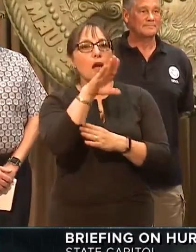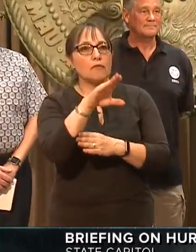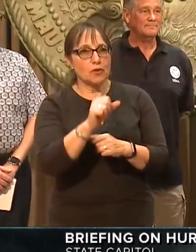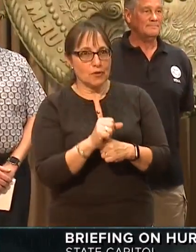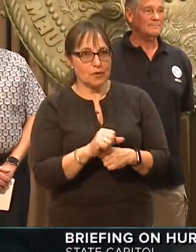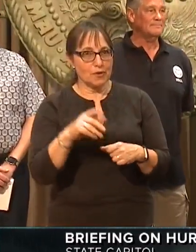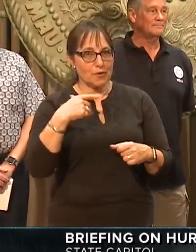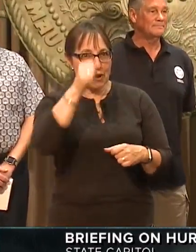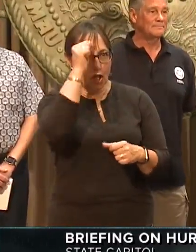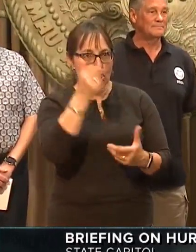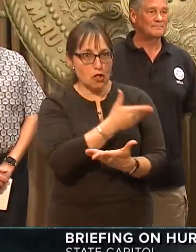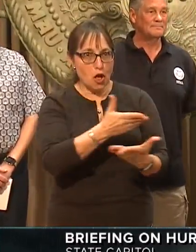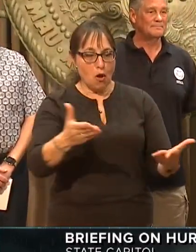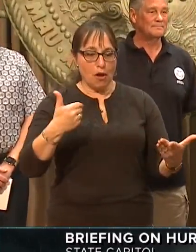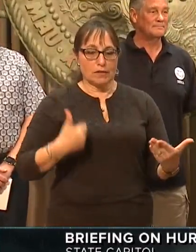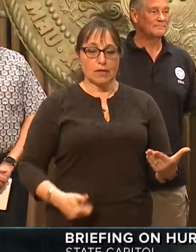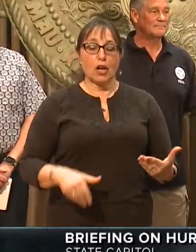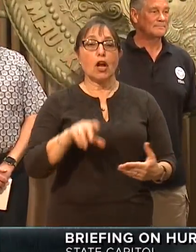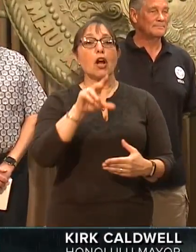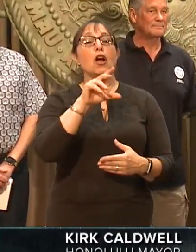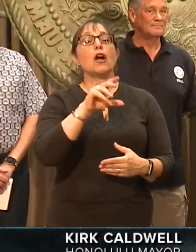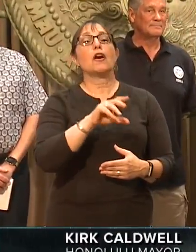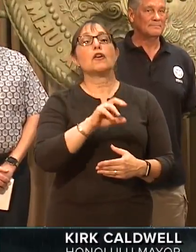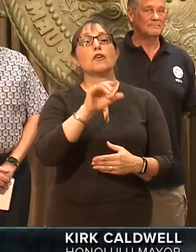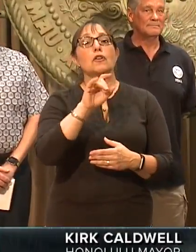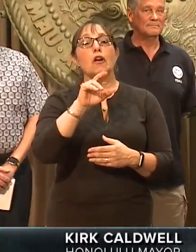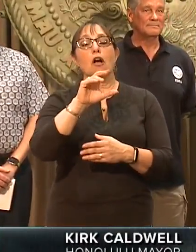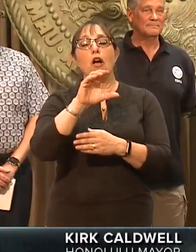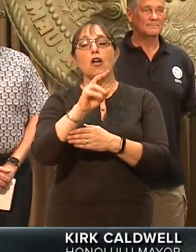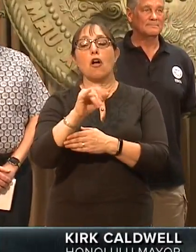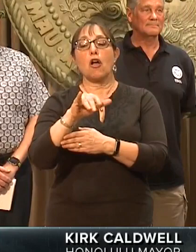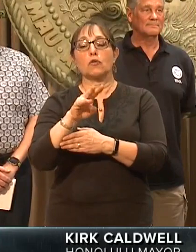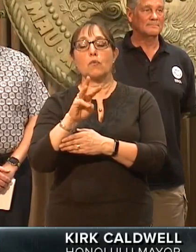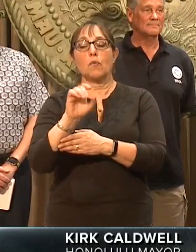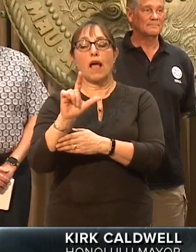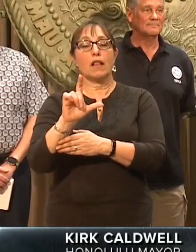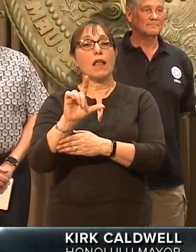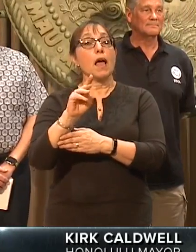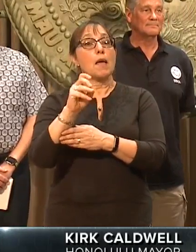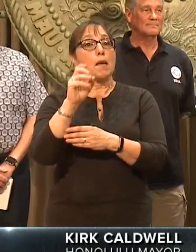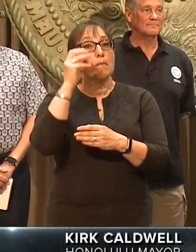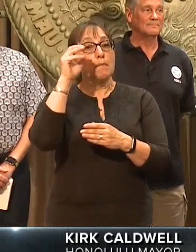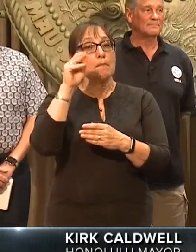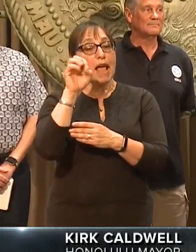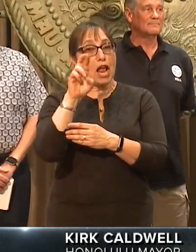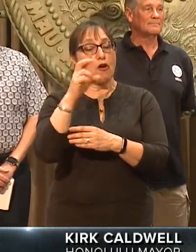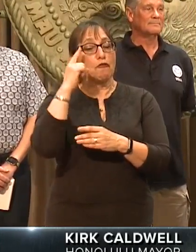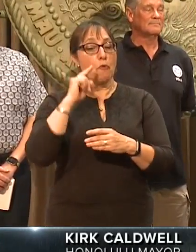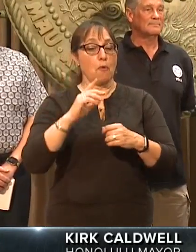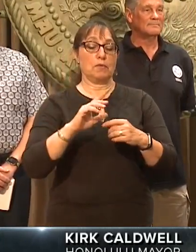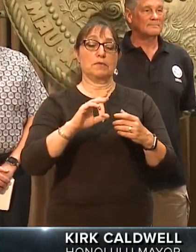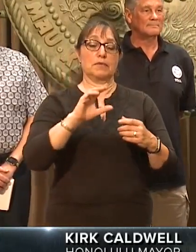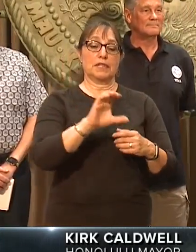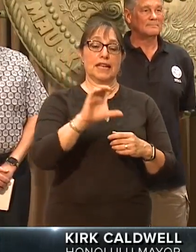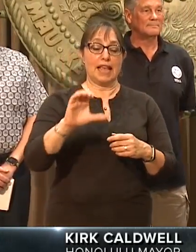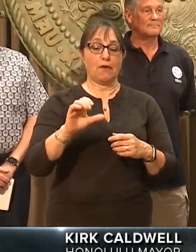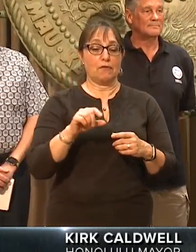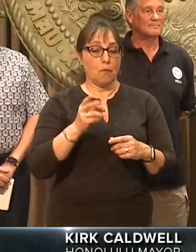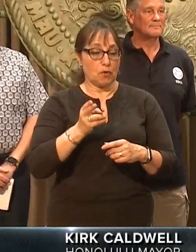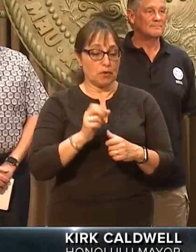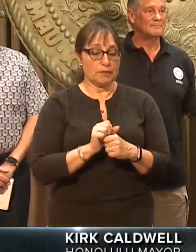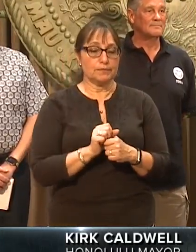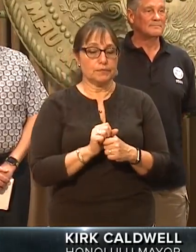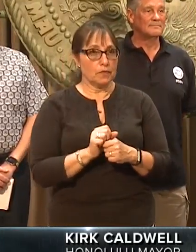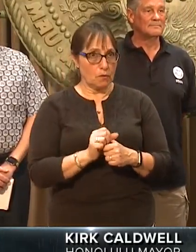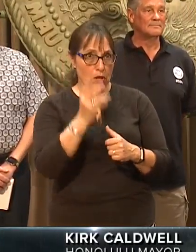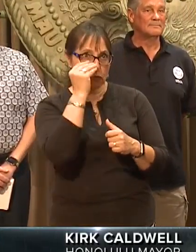I'm Kirk Caldwell, mayor of the city and county of Honolulu. Just want to run down a bunch of things that we're working at the city level. Number one is we have